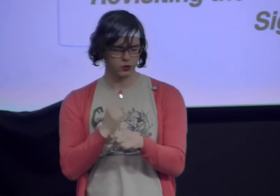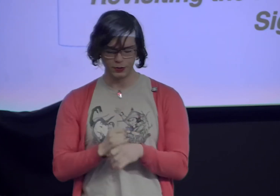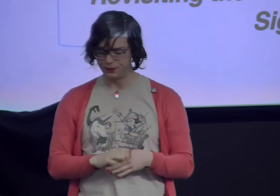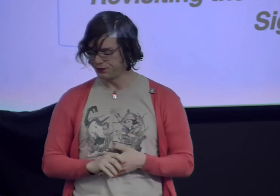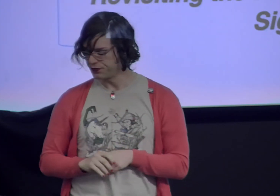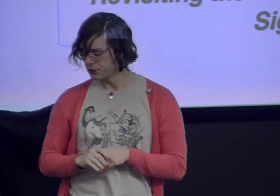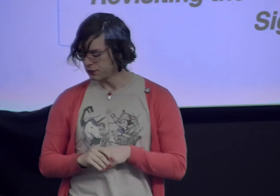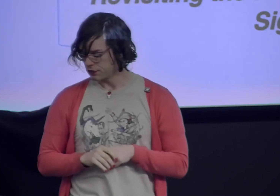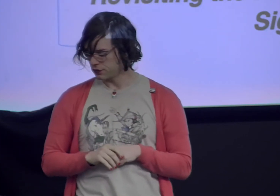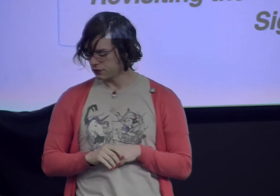Salk Institute.